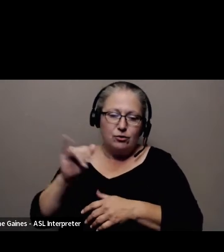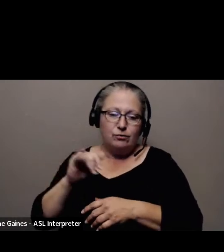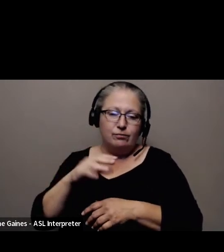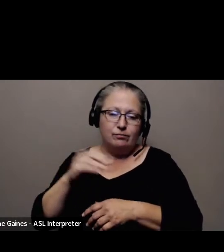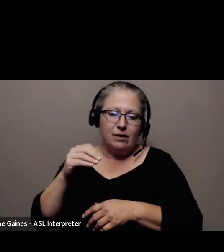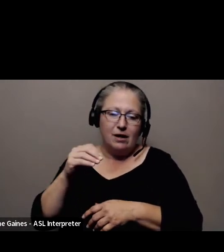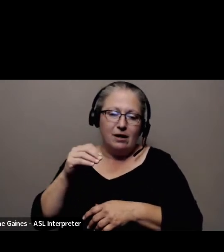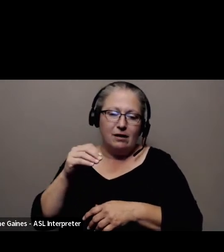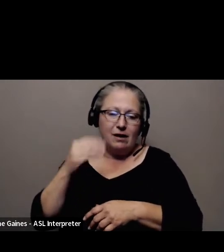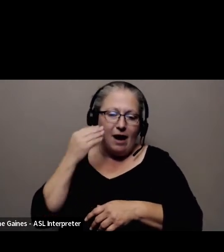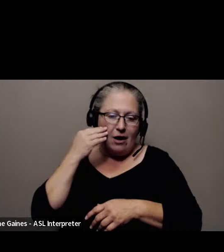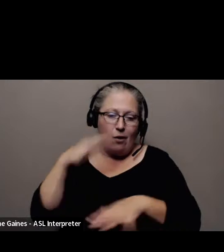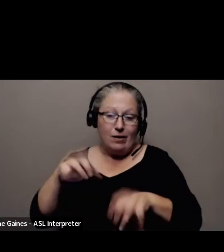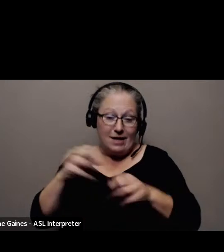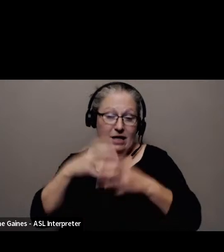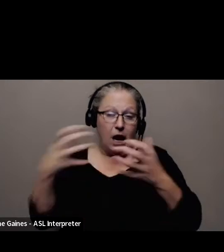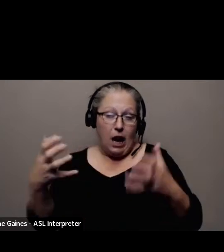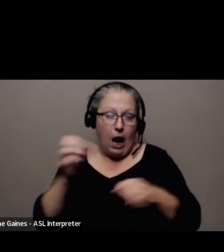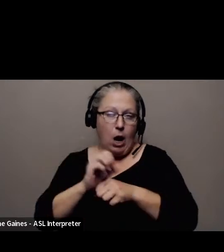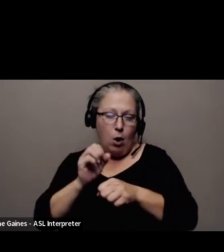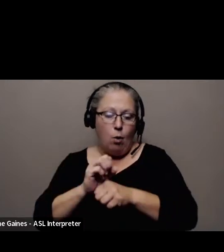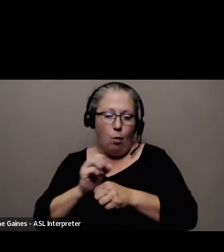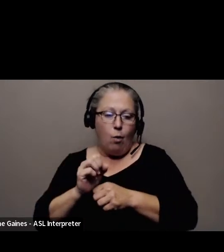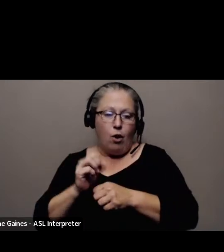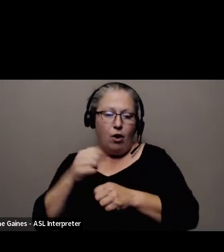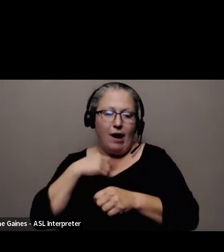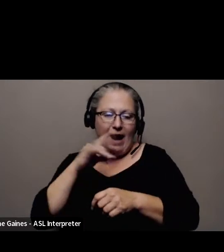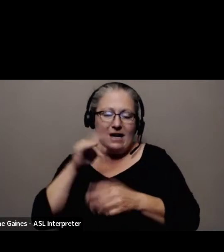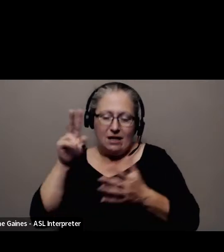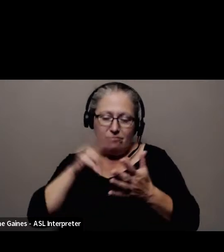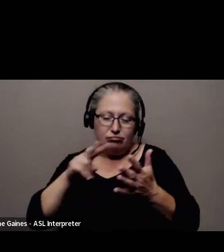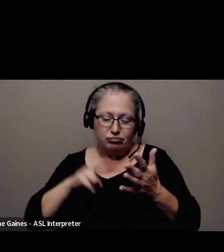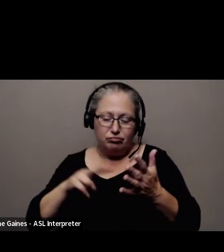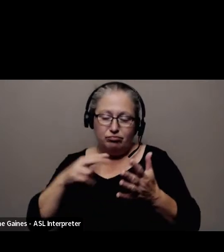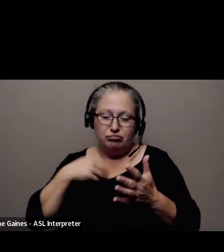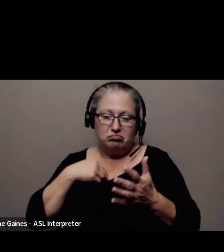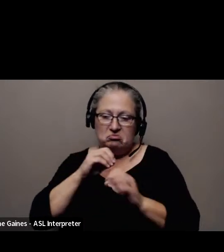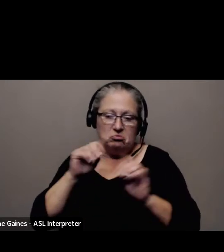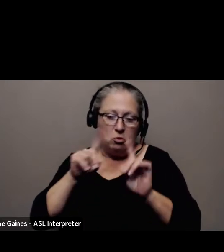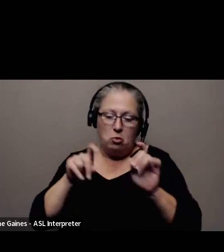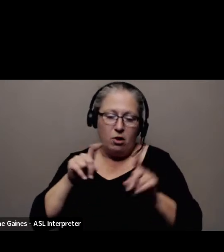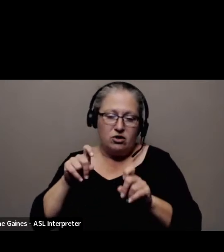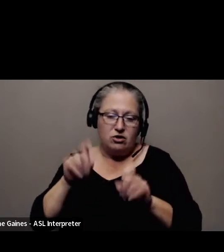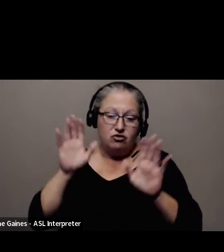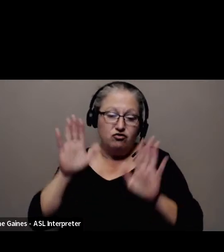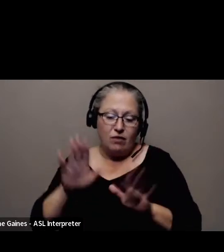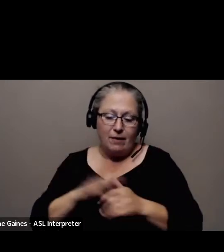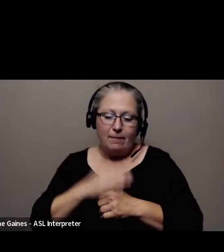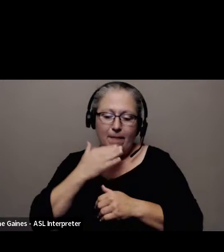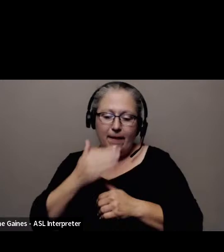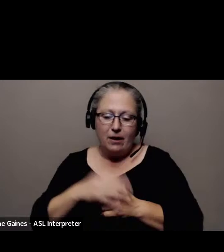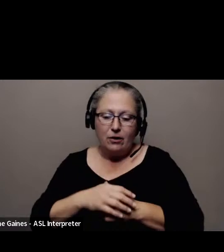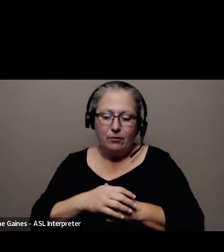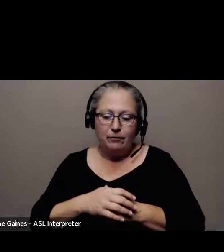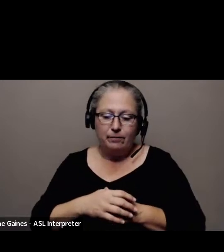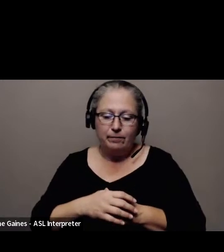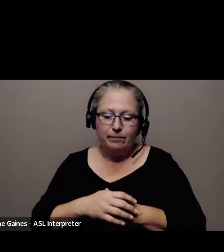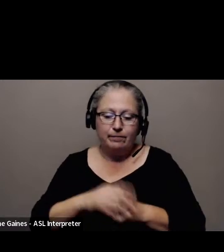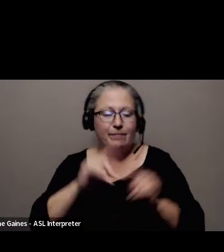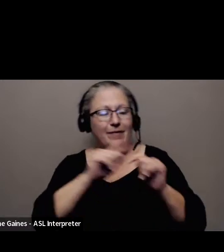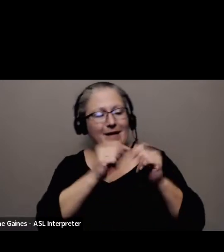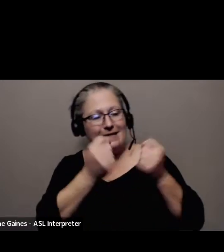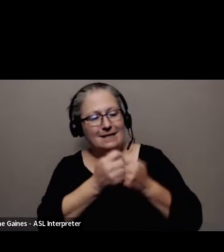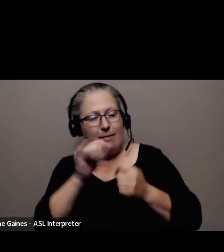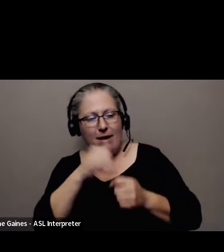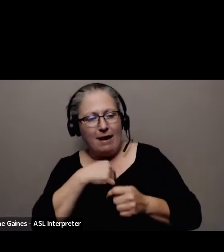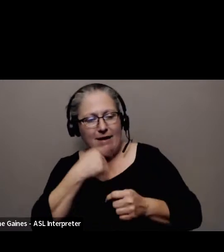This is, I know it takes a lot of work to put this together. I did go through it. I don't have any questions. That's It's great. really, thank you. Yeah, the team, like